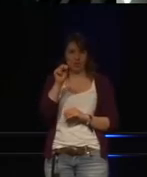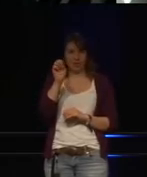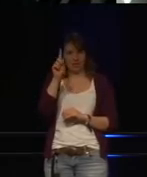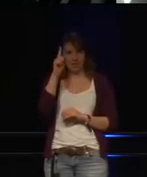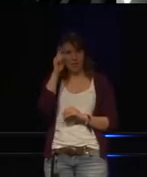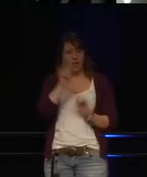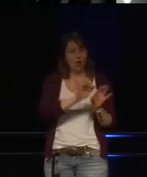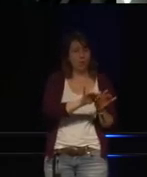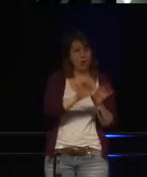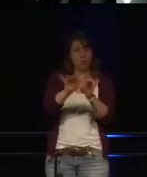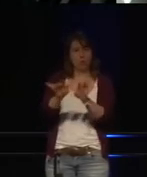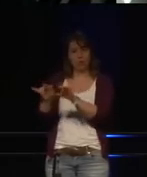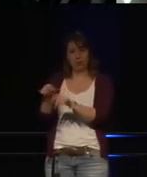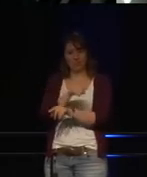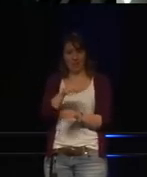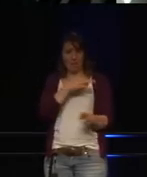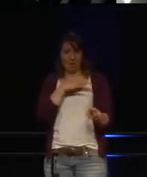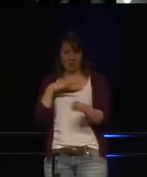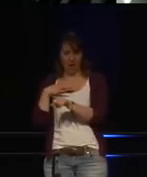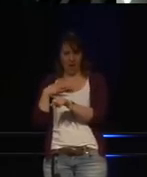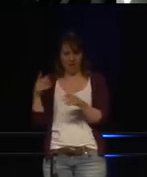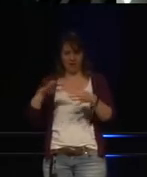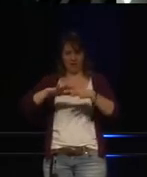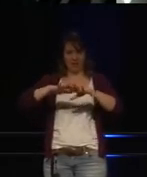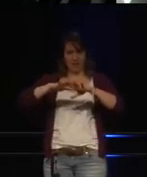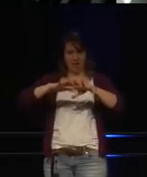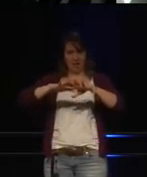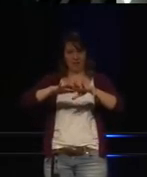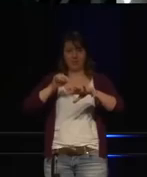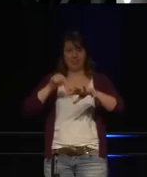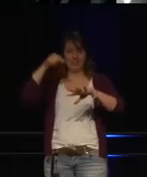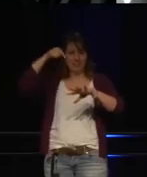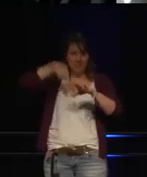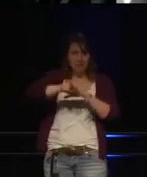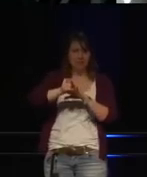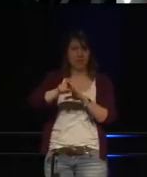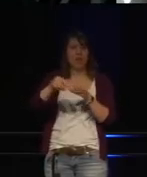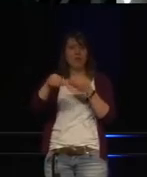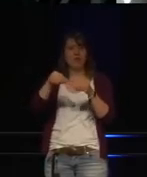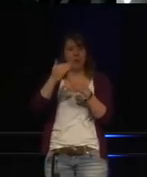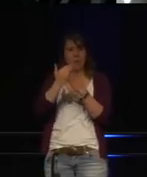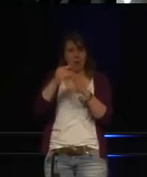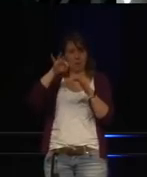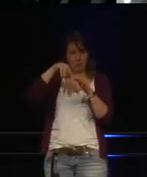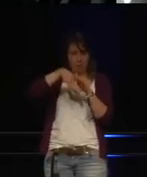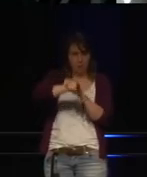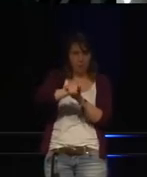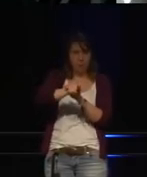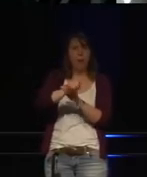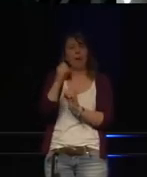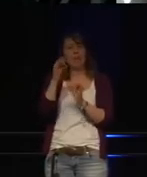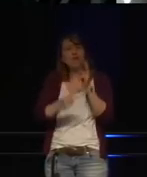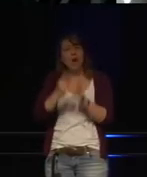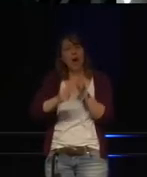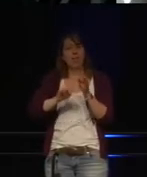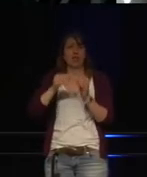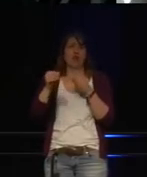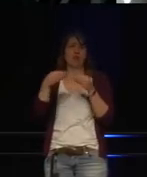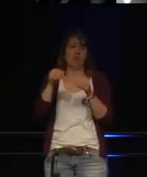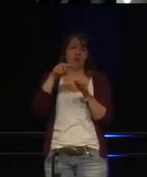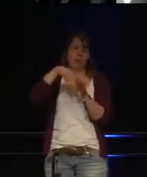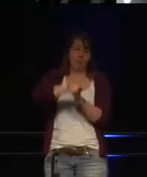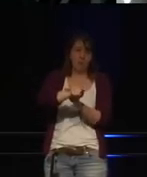computers infected with malicious software and controlled as a group without the owner's knowledge, like